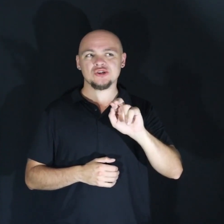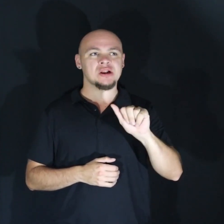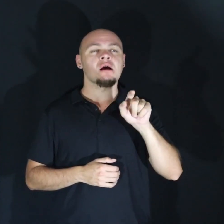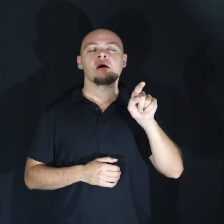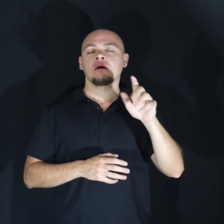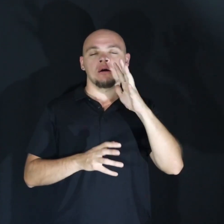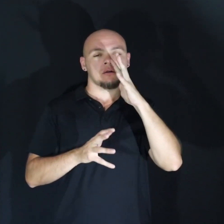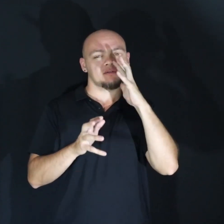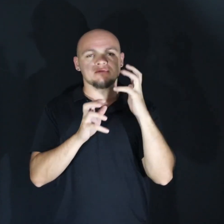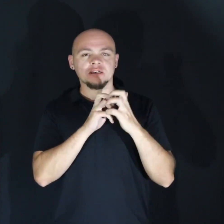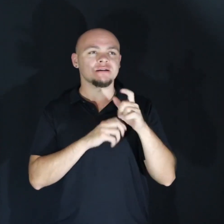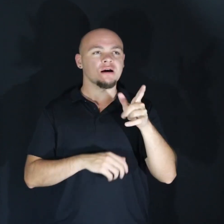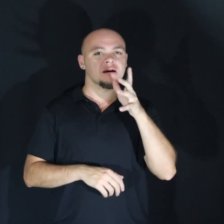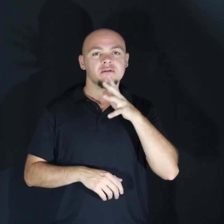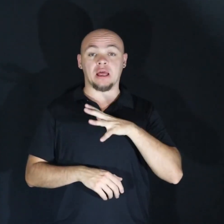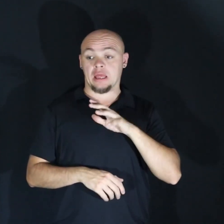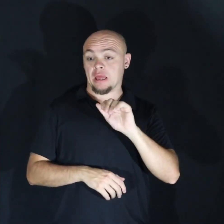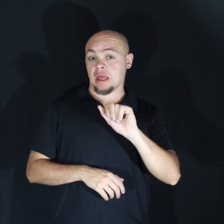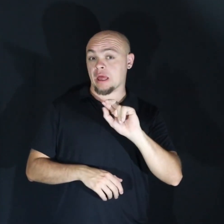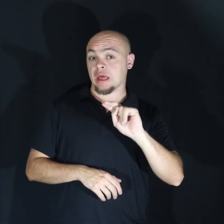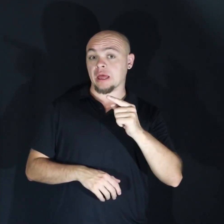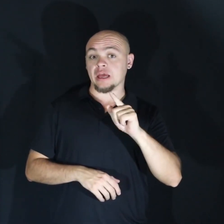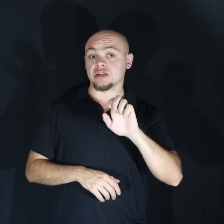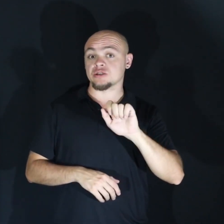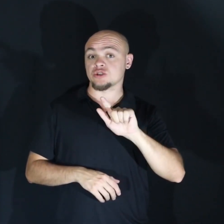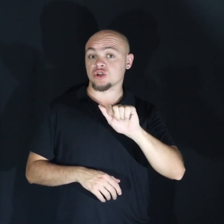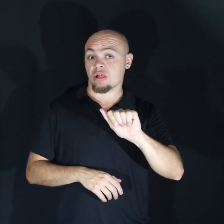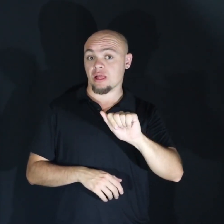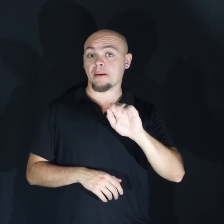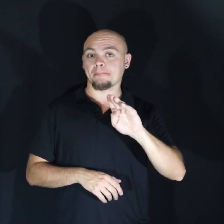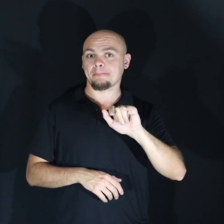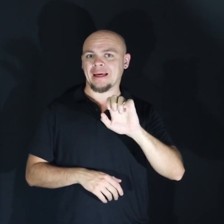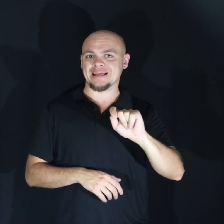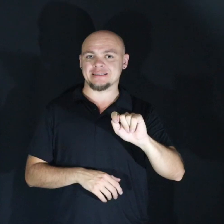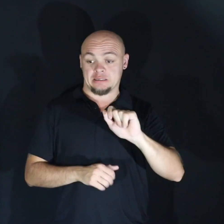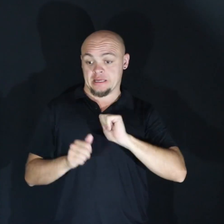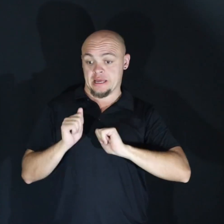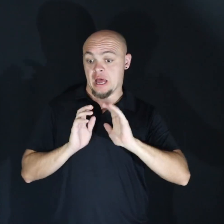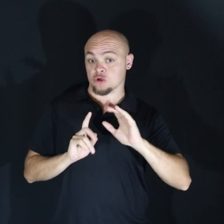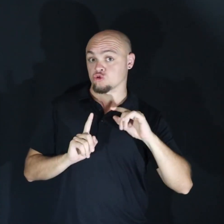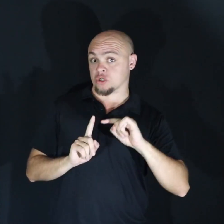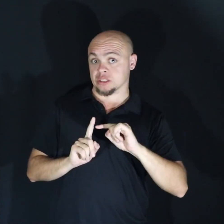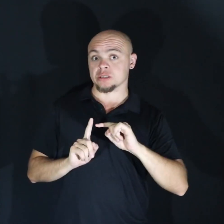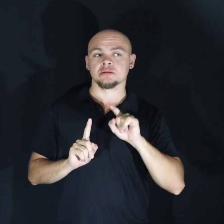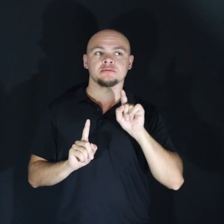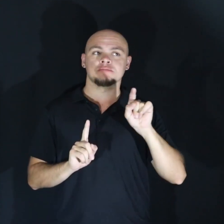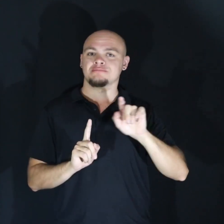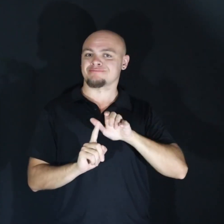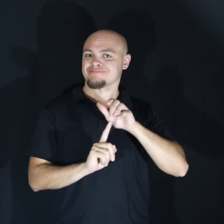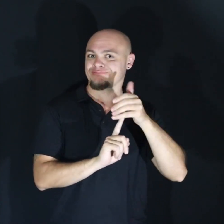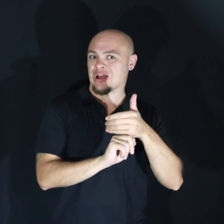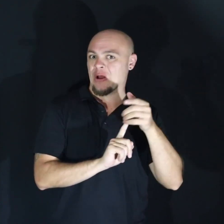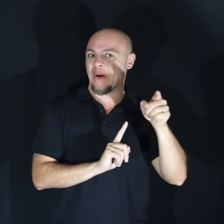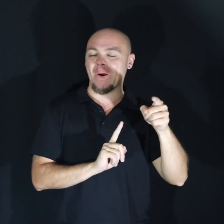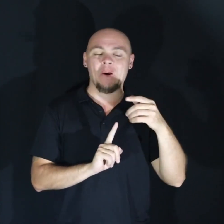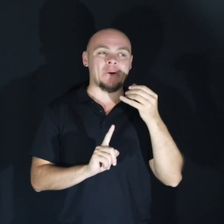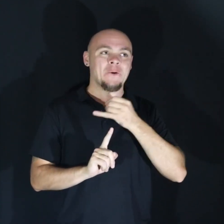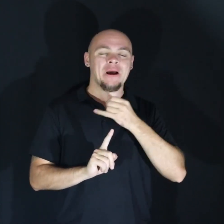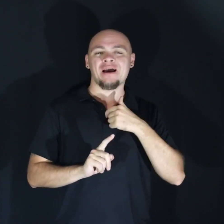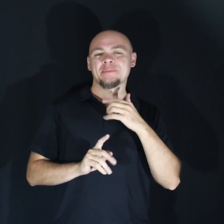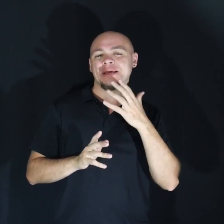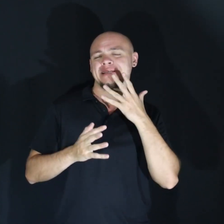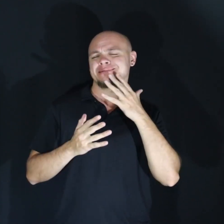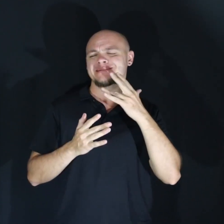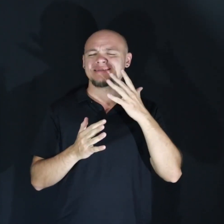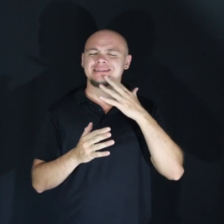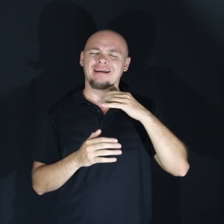femininity, and Angela Bassett's portrayal of her in the film What's Love Got to Do with It. You could catch me in my hallway mirror singing